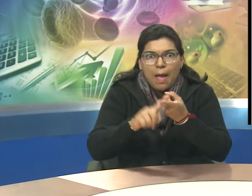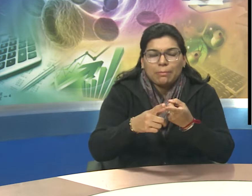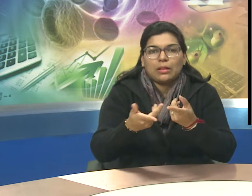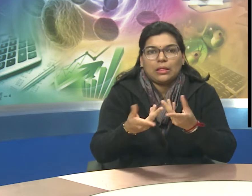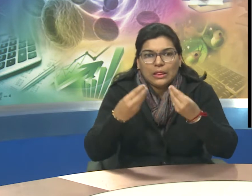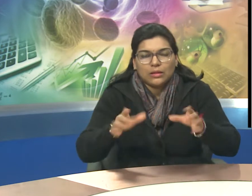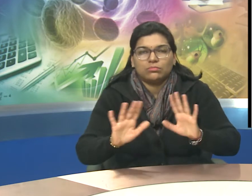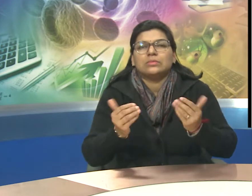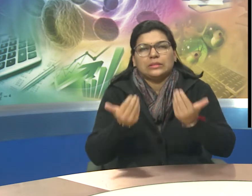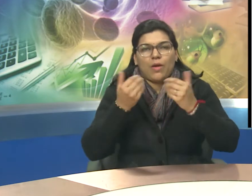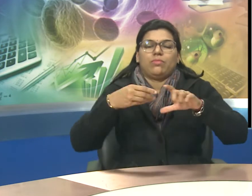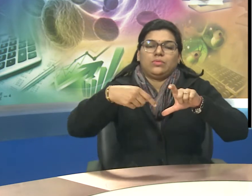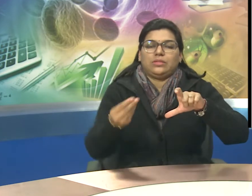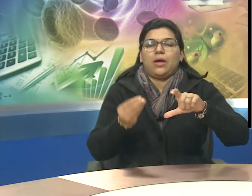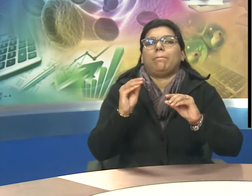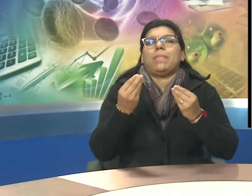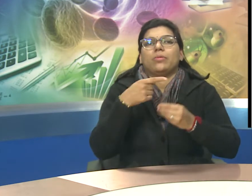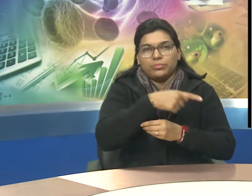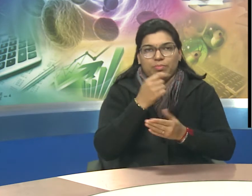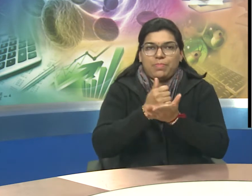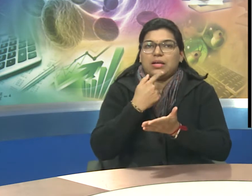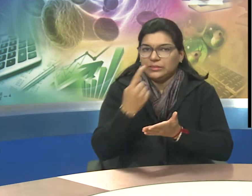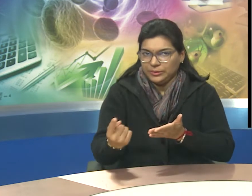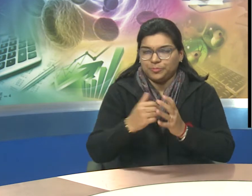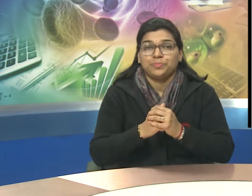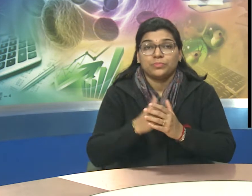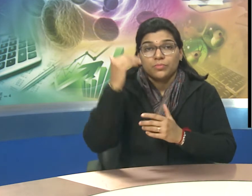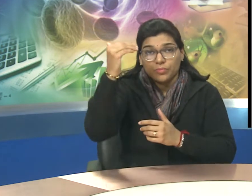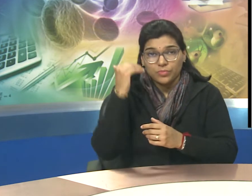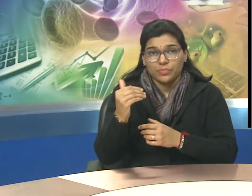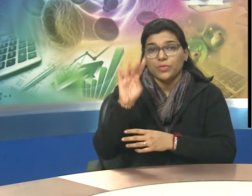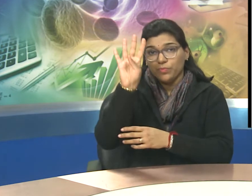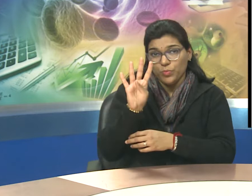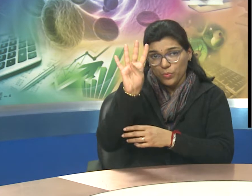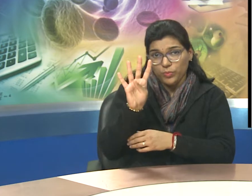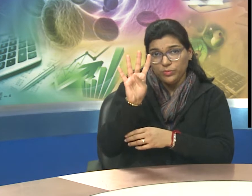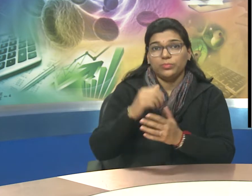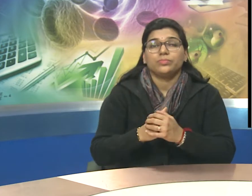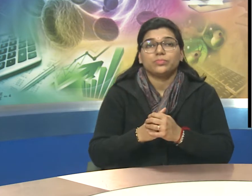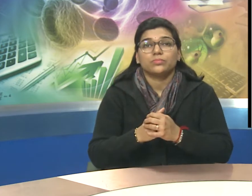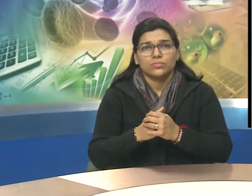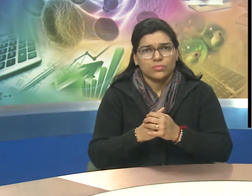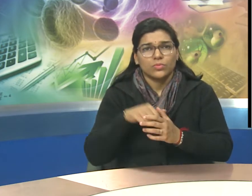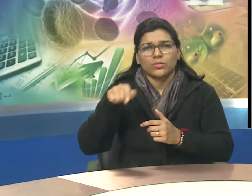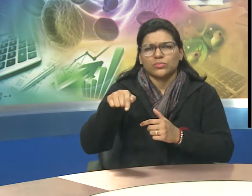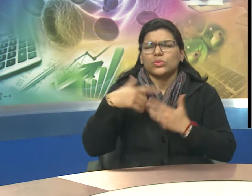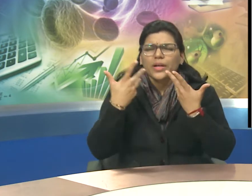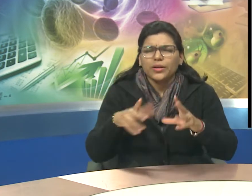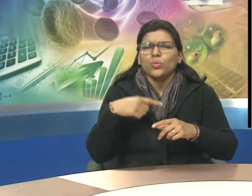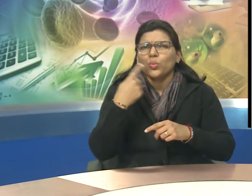receipts and payments by check instead of keeping the currency.